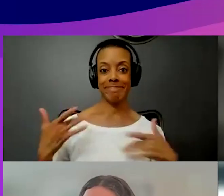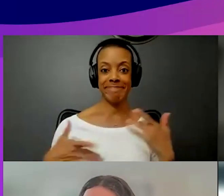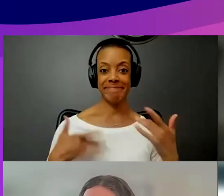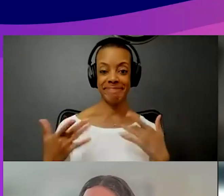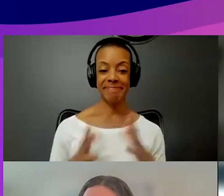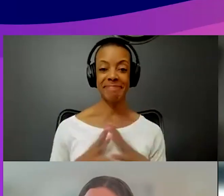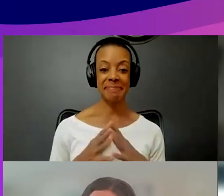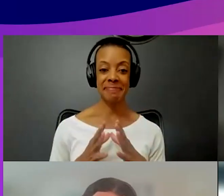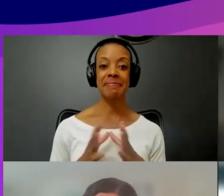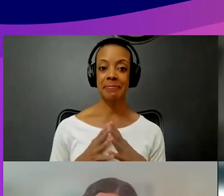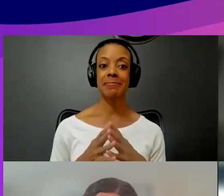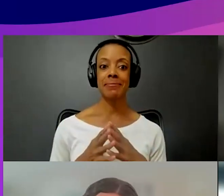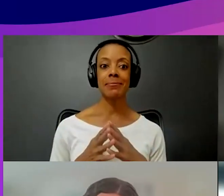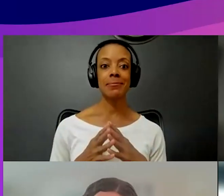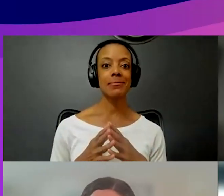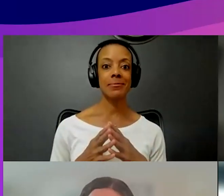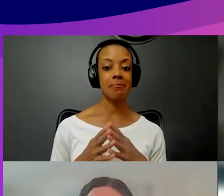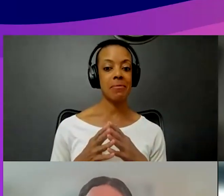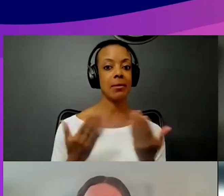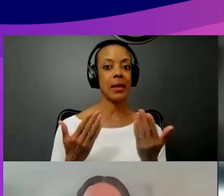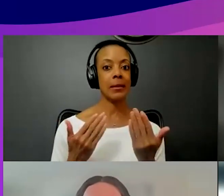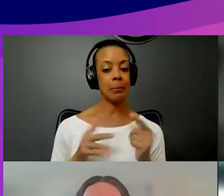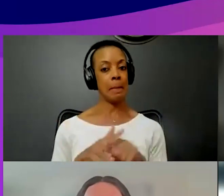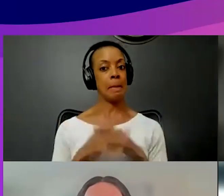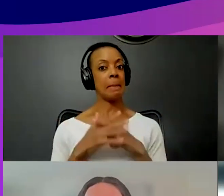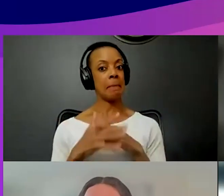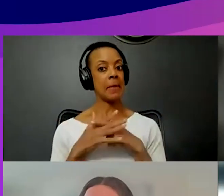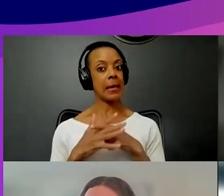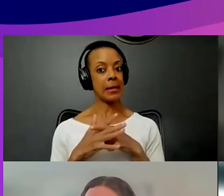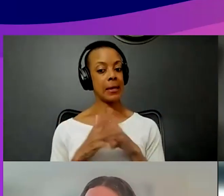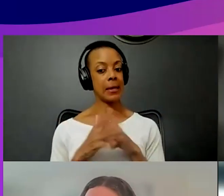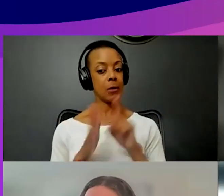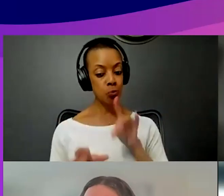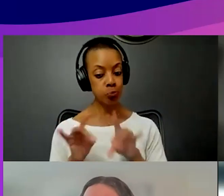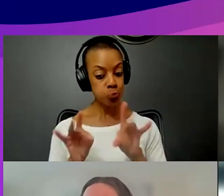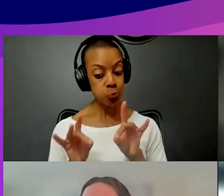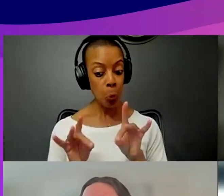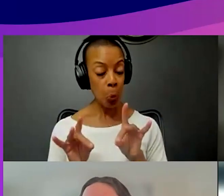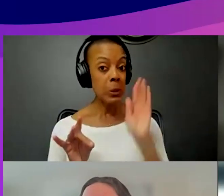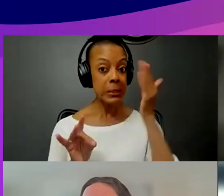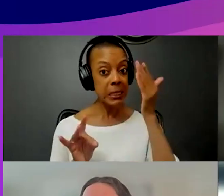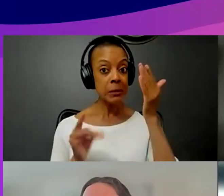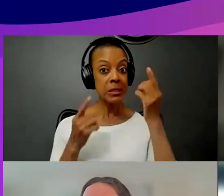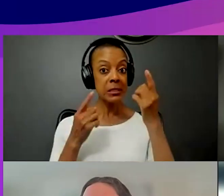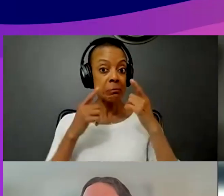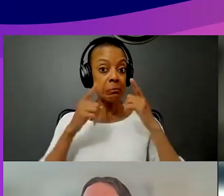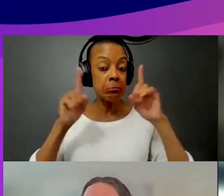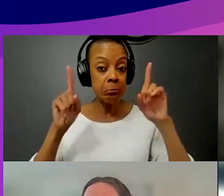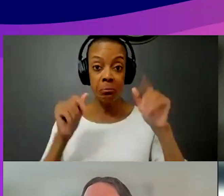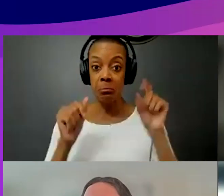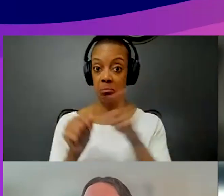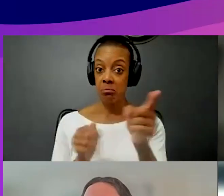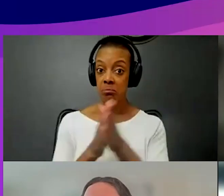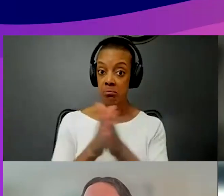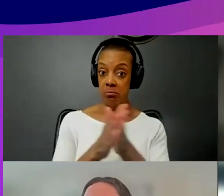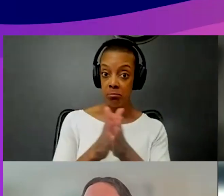and the preliminary findings. It seems to be working, and so if anyone's interested in sort of learning more